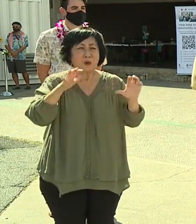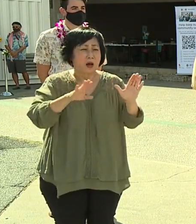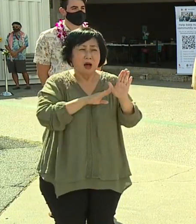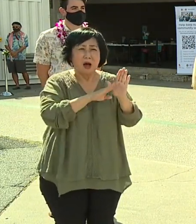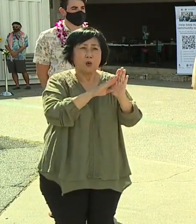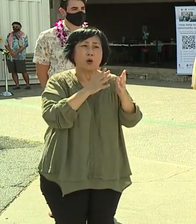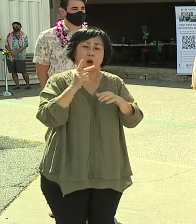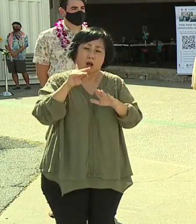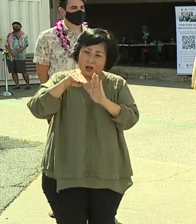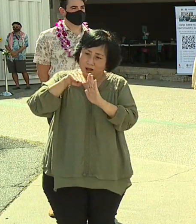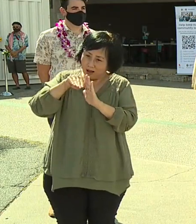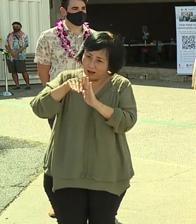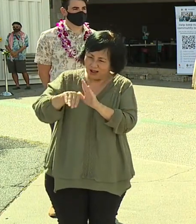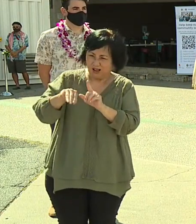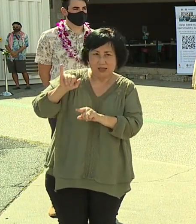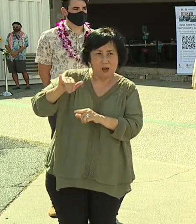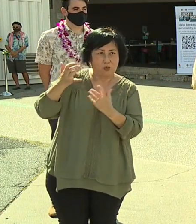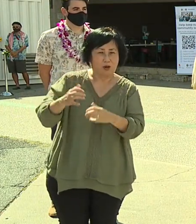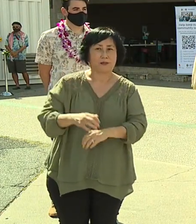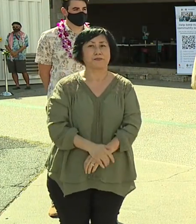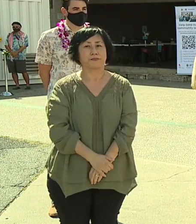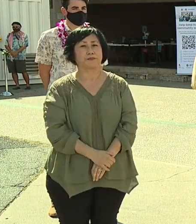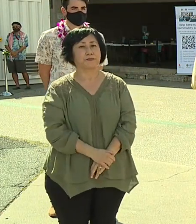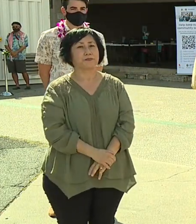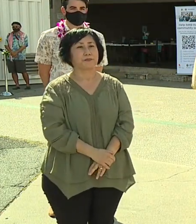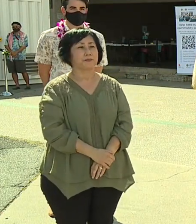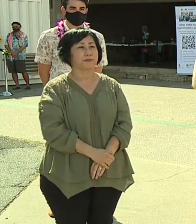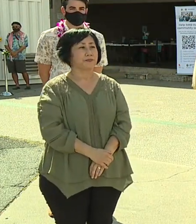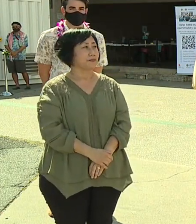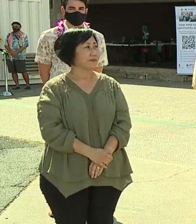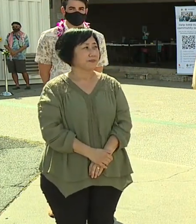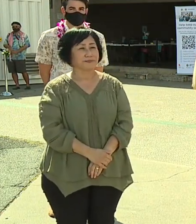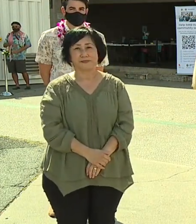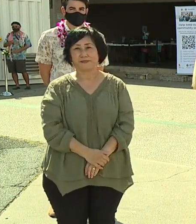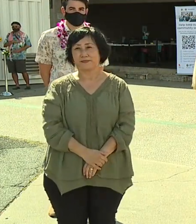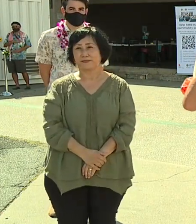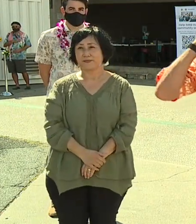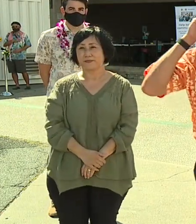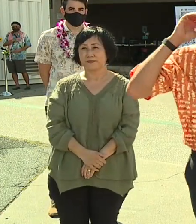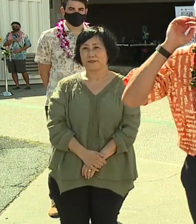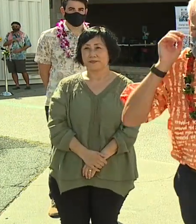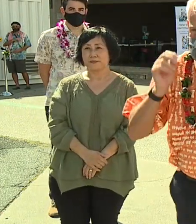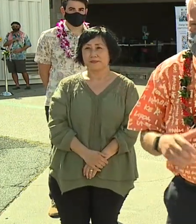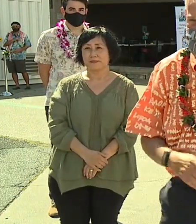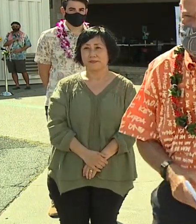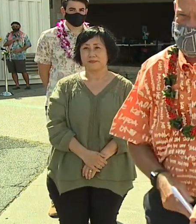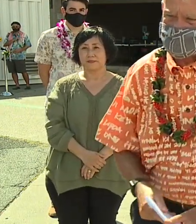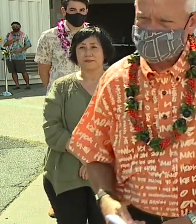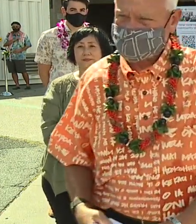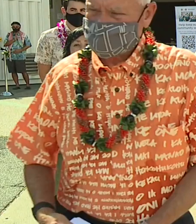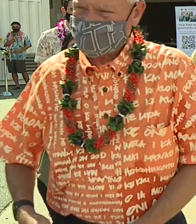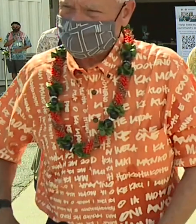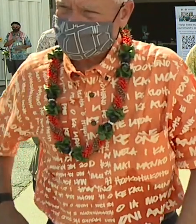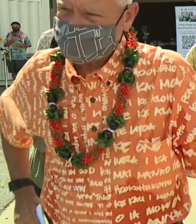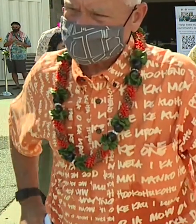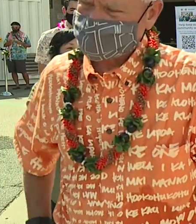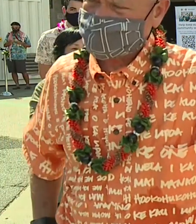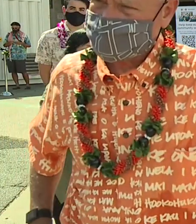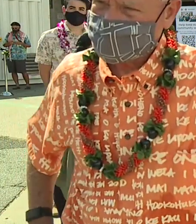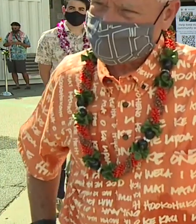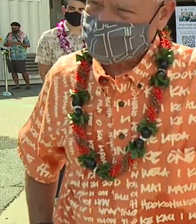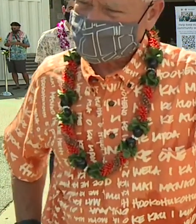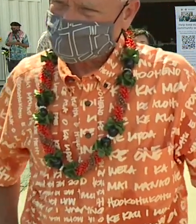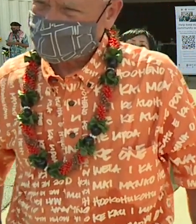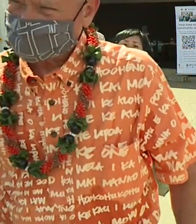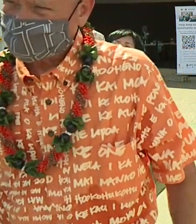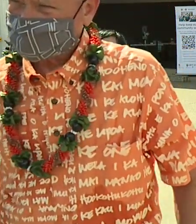trend downward. First of all, thank you very much for your